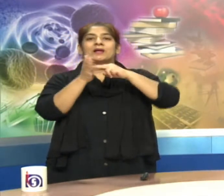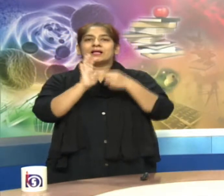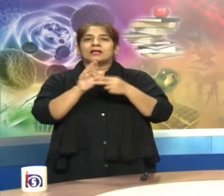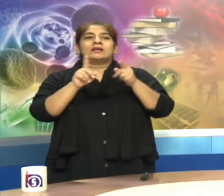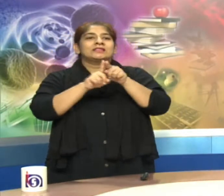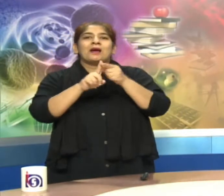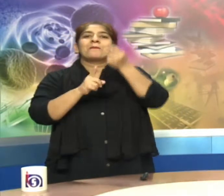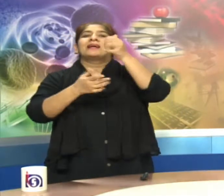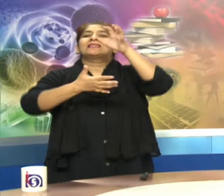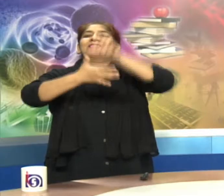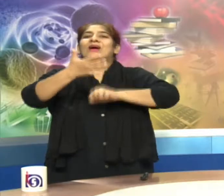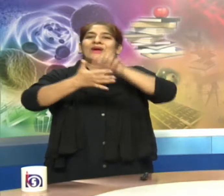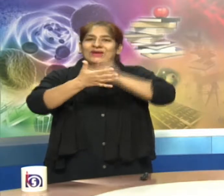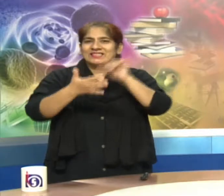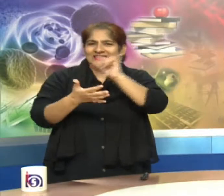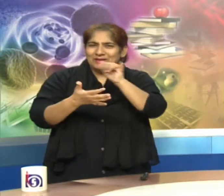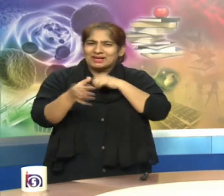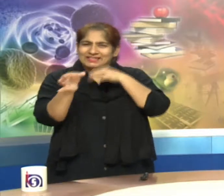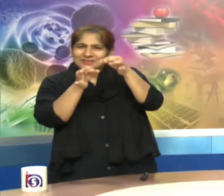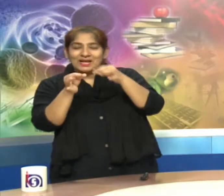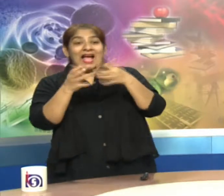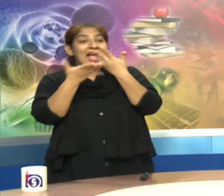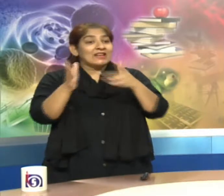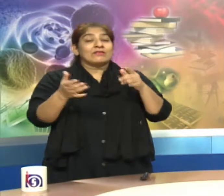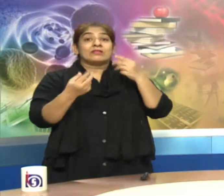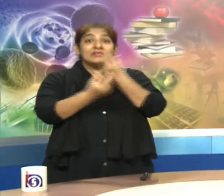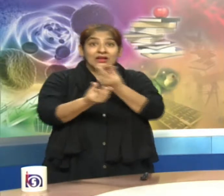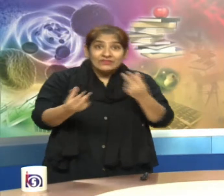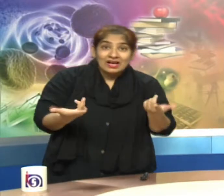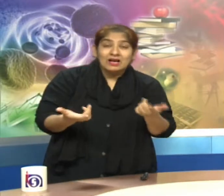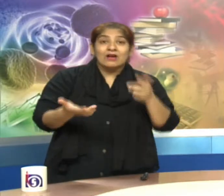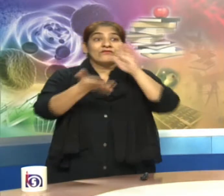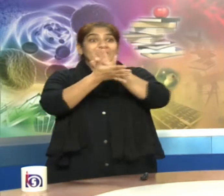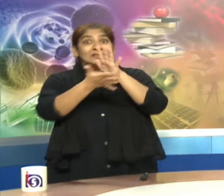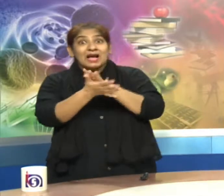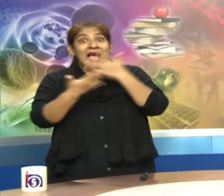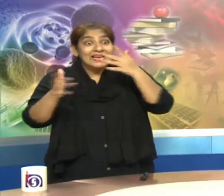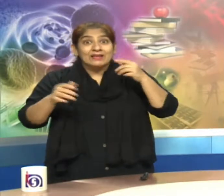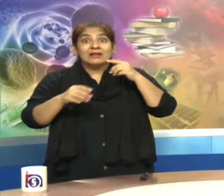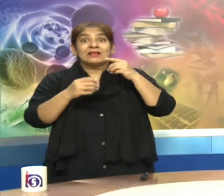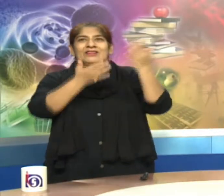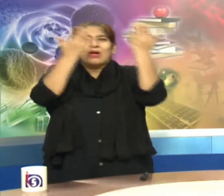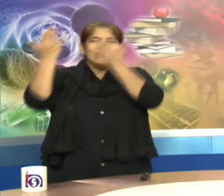The eighth important tool is the discount coupon.